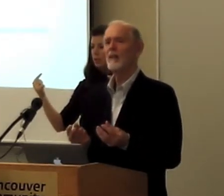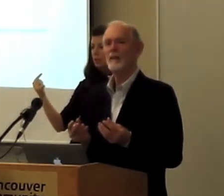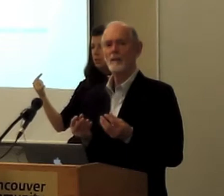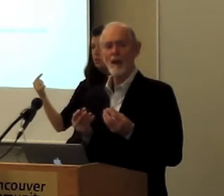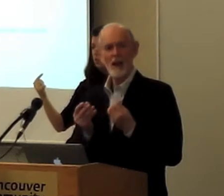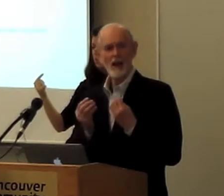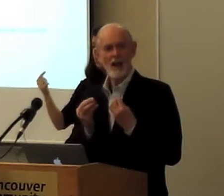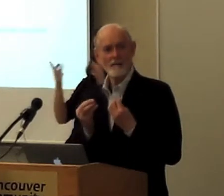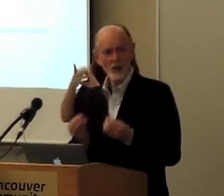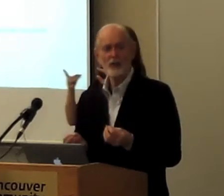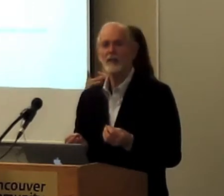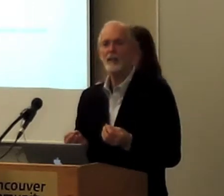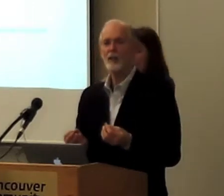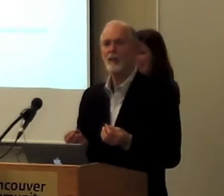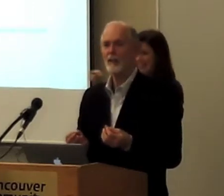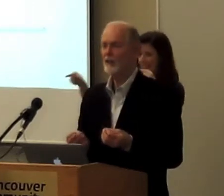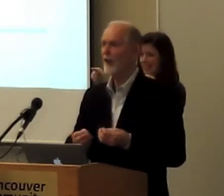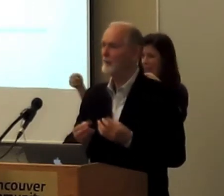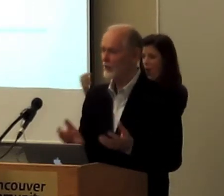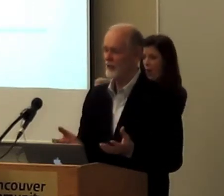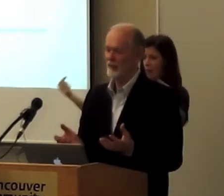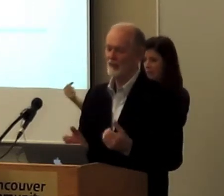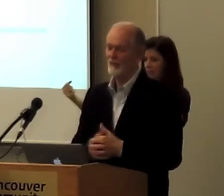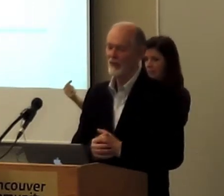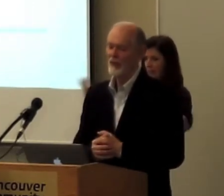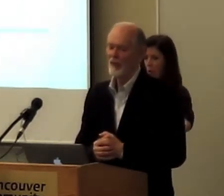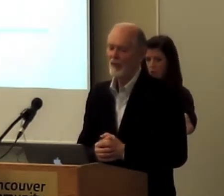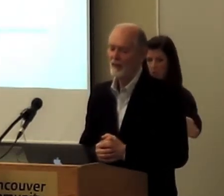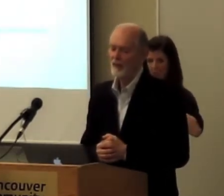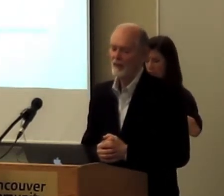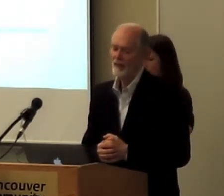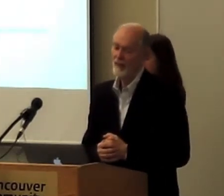abstract, emotionally charged oppositions.